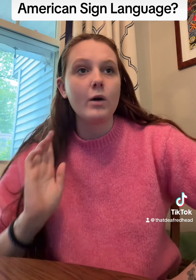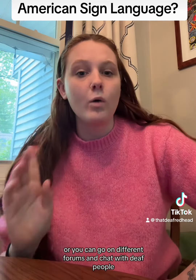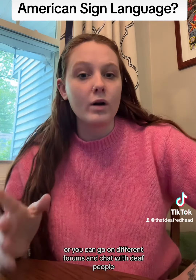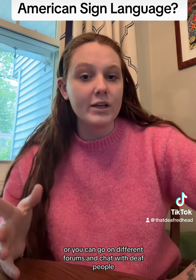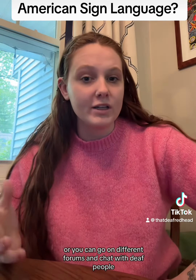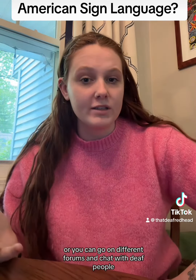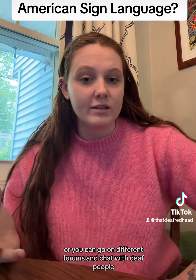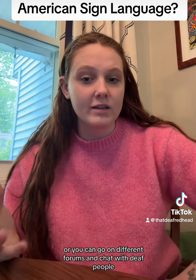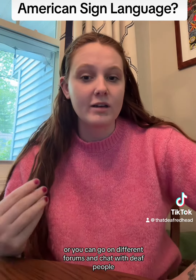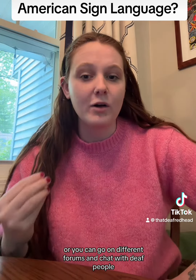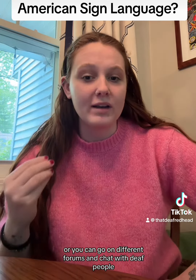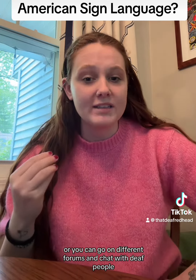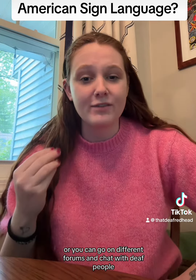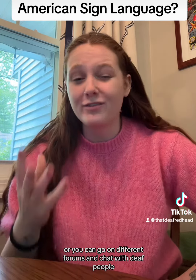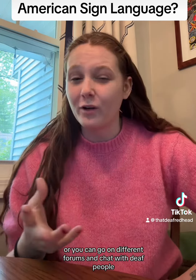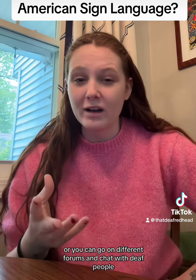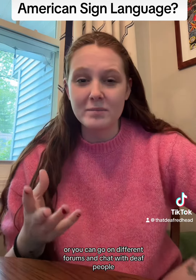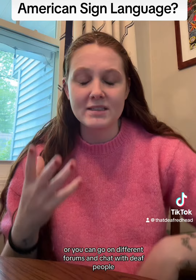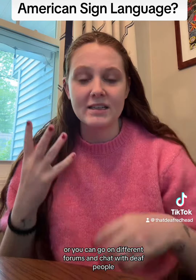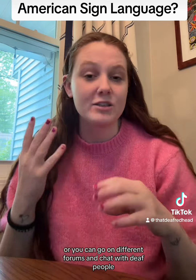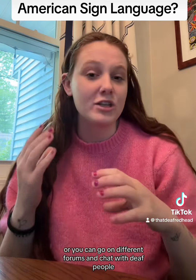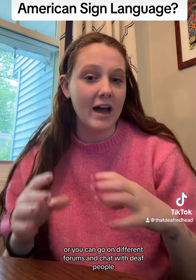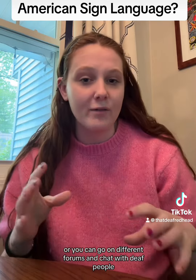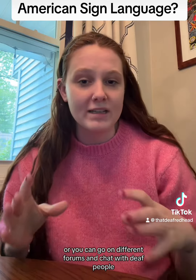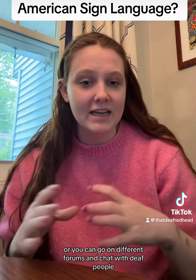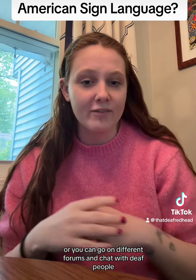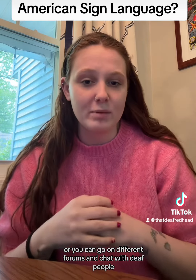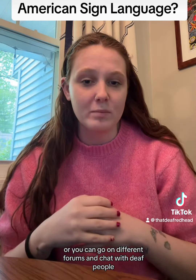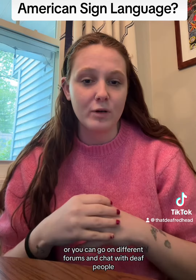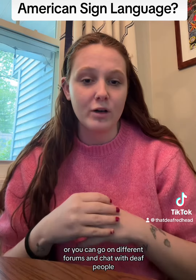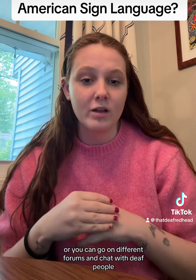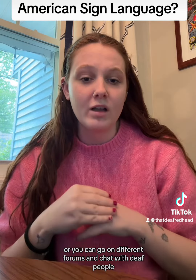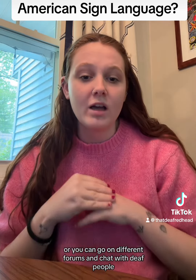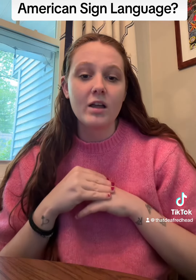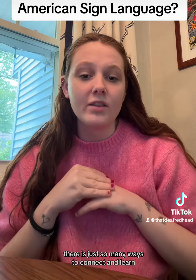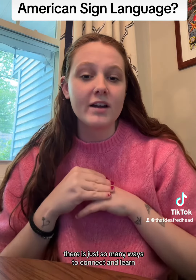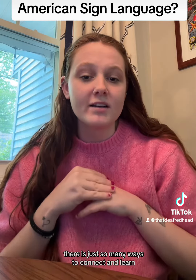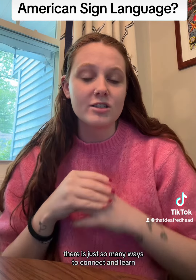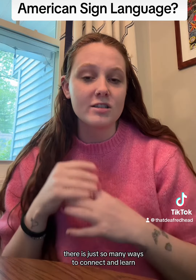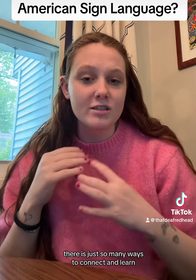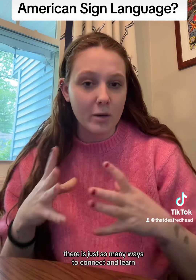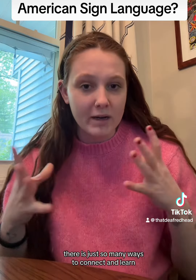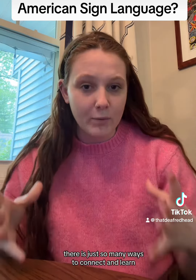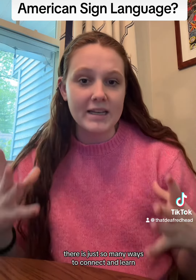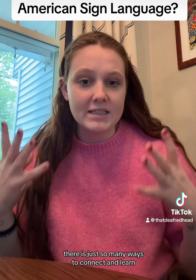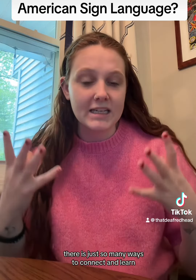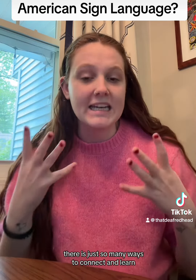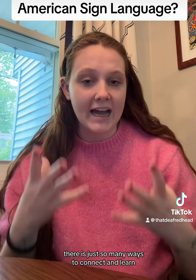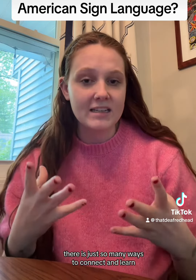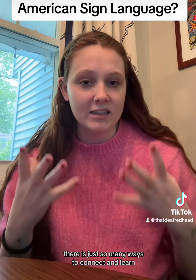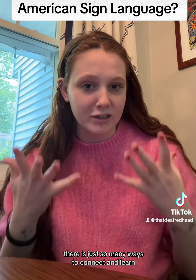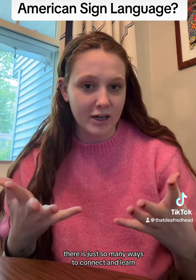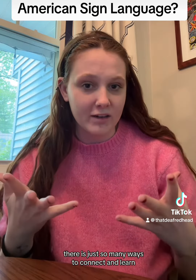Or you can go on different forums and chat with deaf people. There is just so many ways to connect and learn